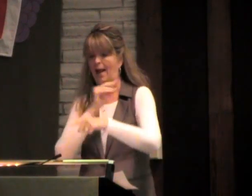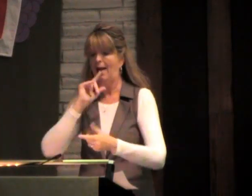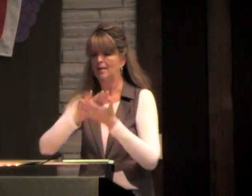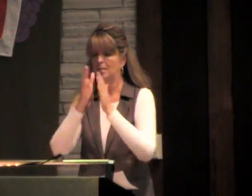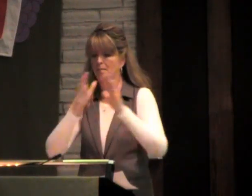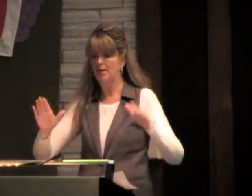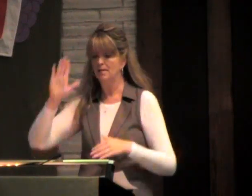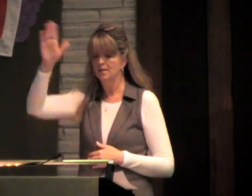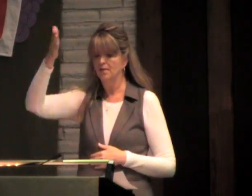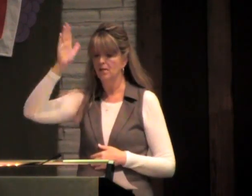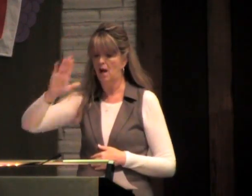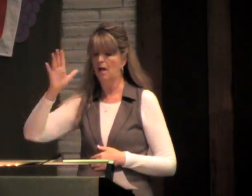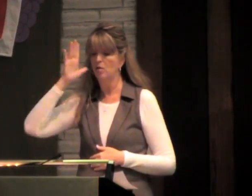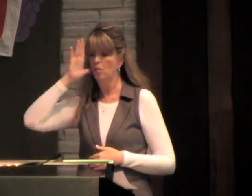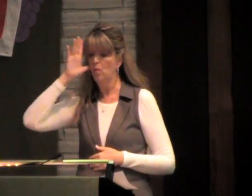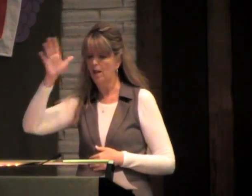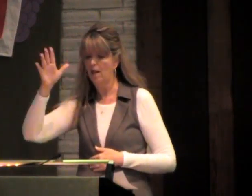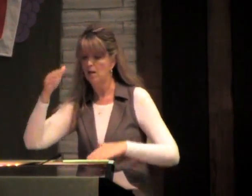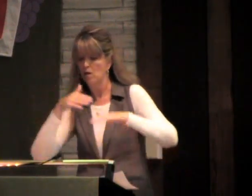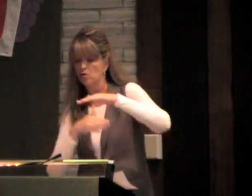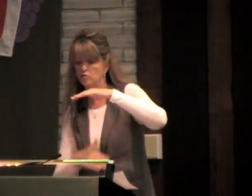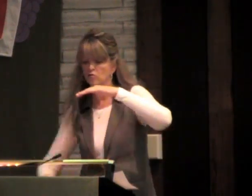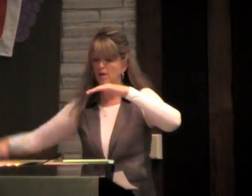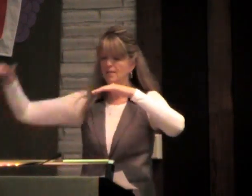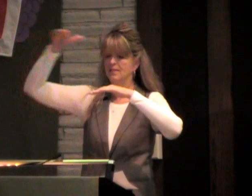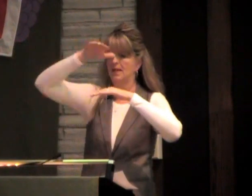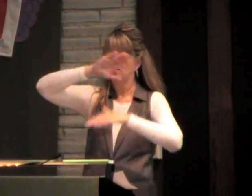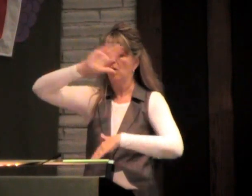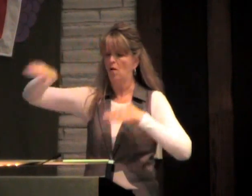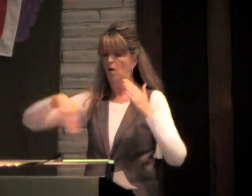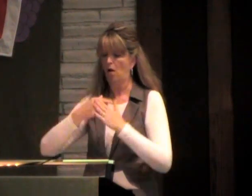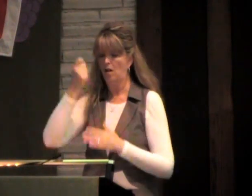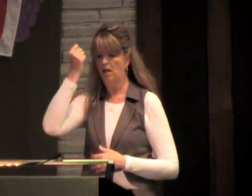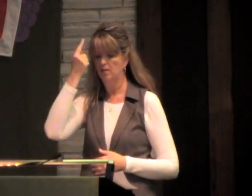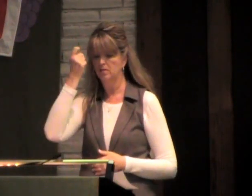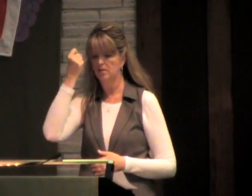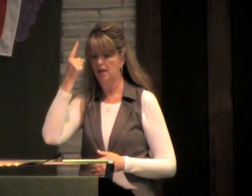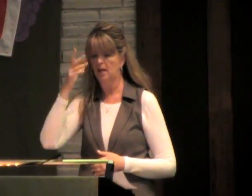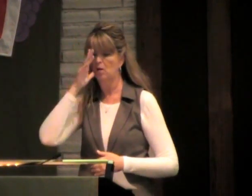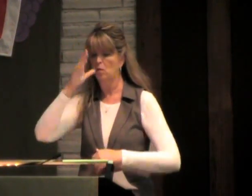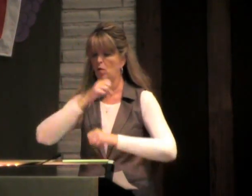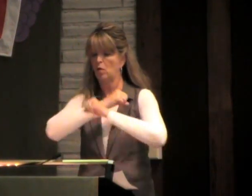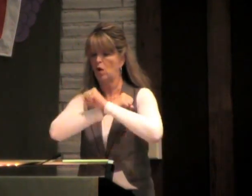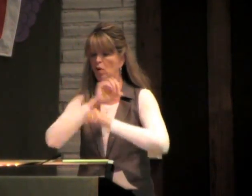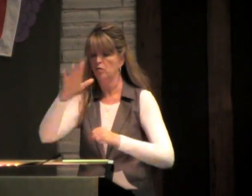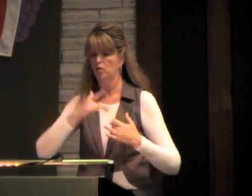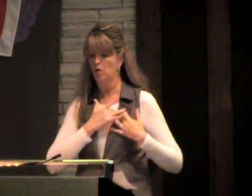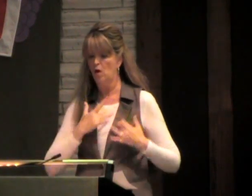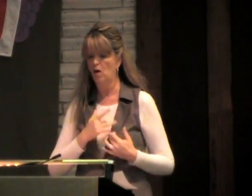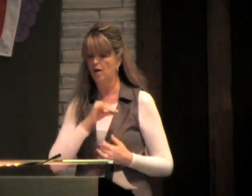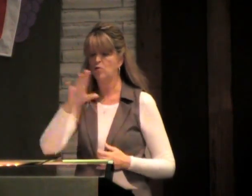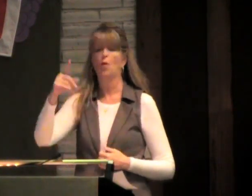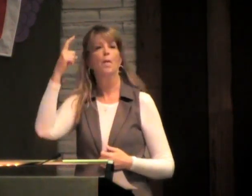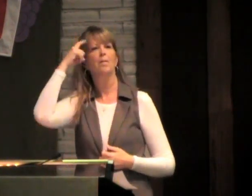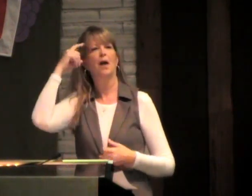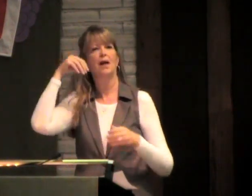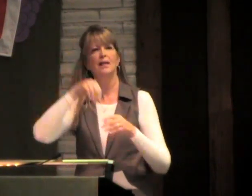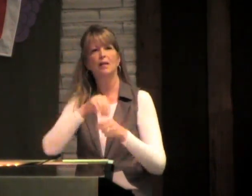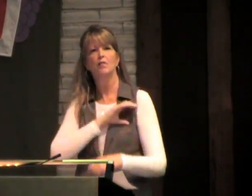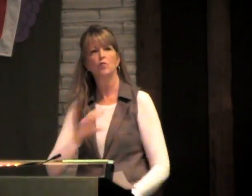God. And the peace of God, which transcends all understanding, will guard your hearts and your minds